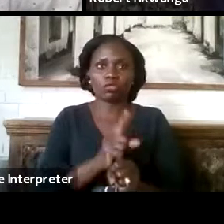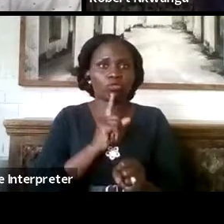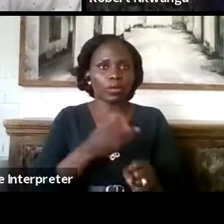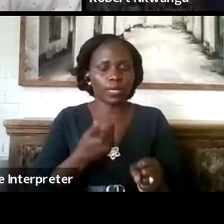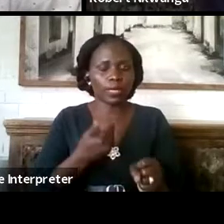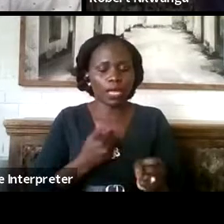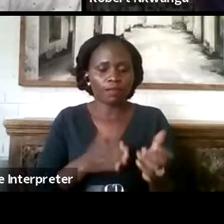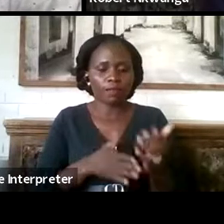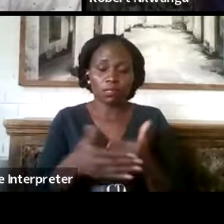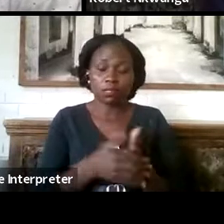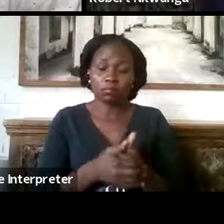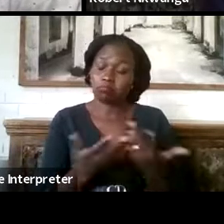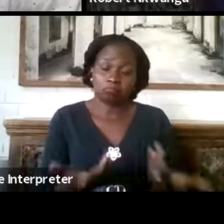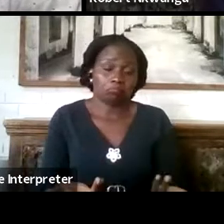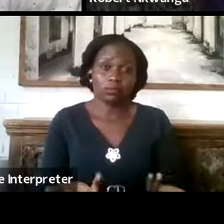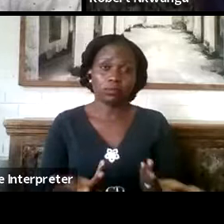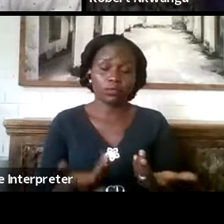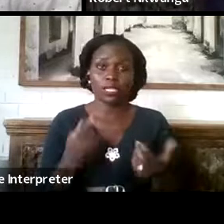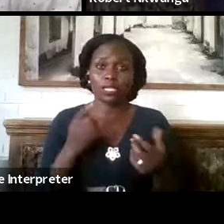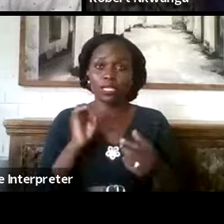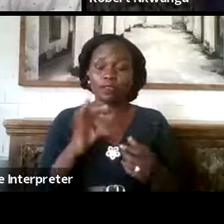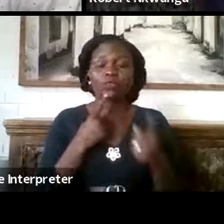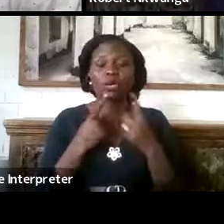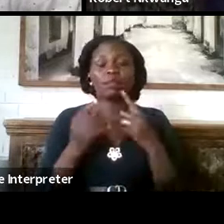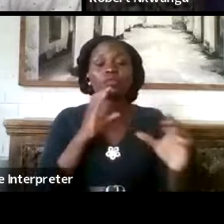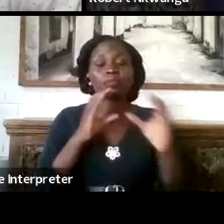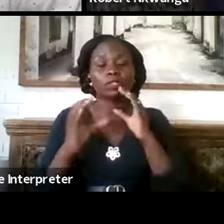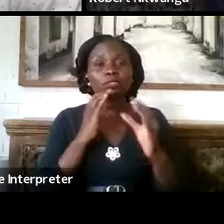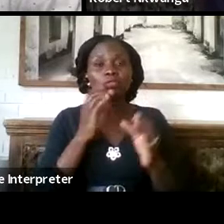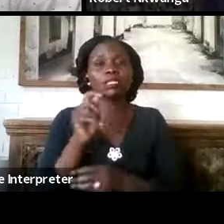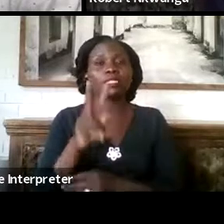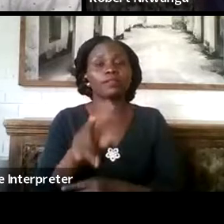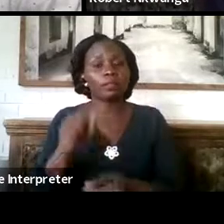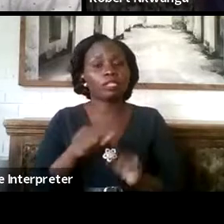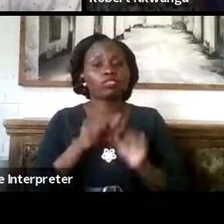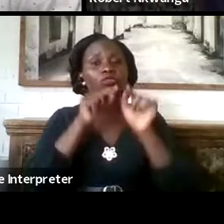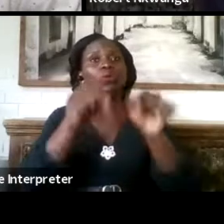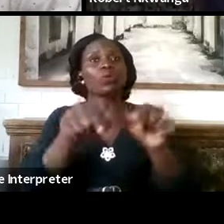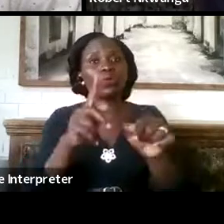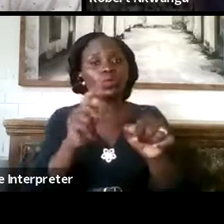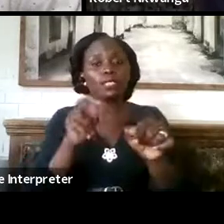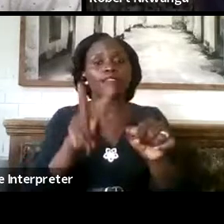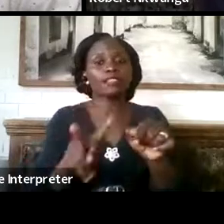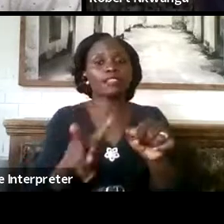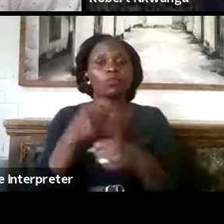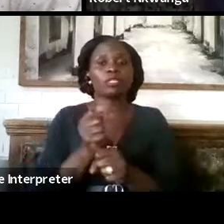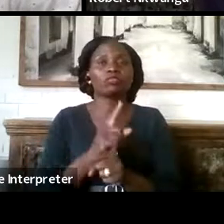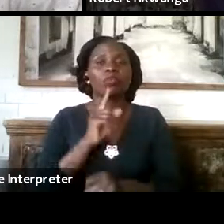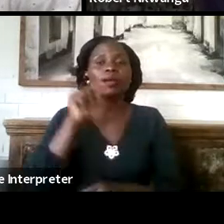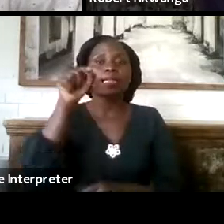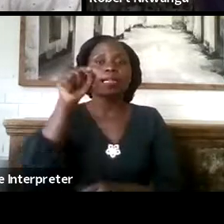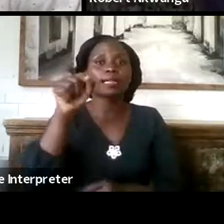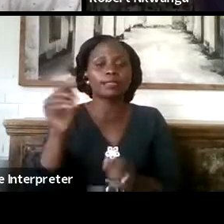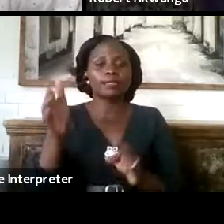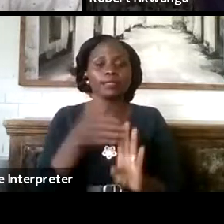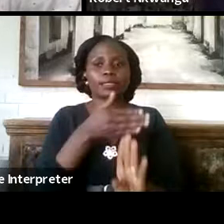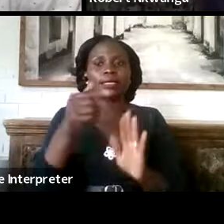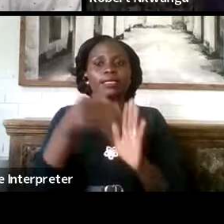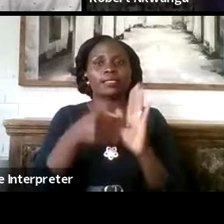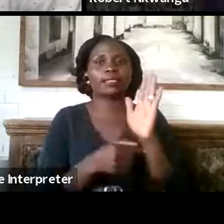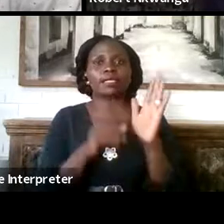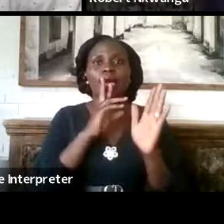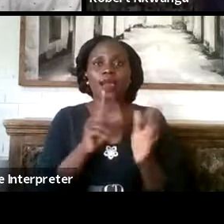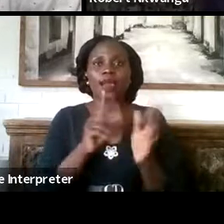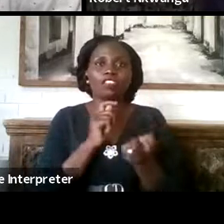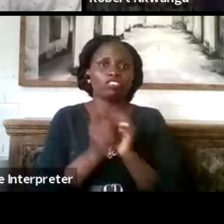communication on TV, then I have to get to where the TV is from and ensure that the guidelines are changed. And already Robert has said most of the disabled